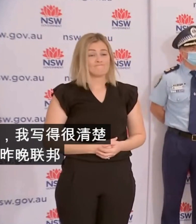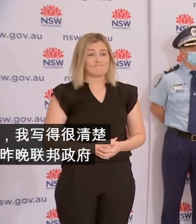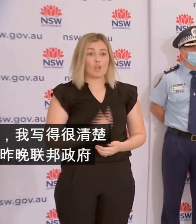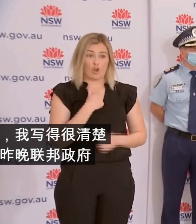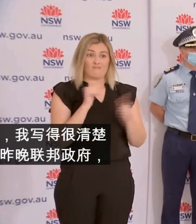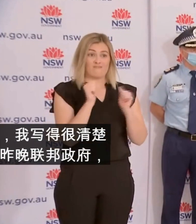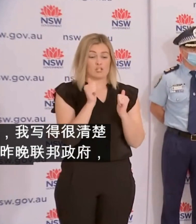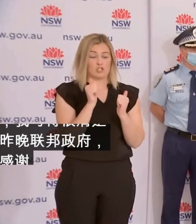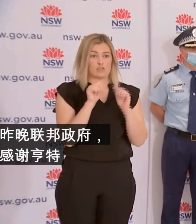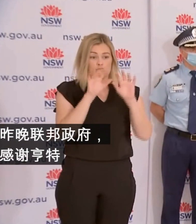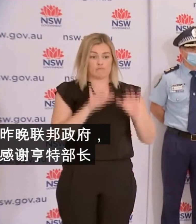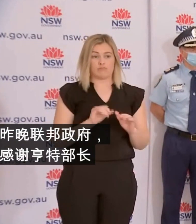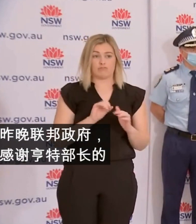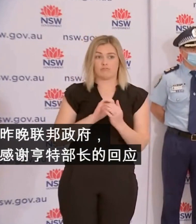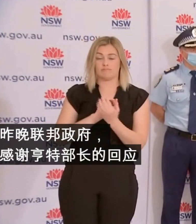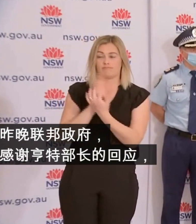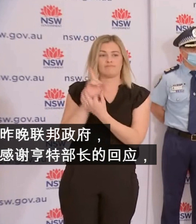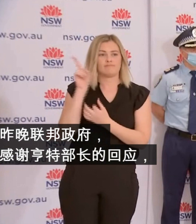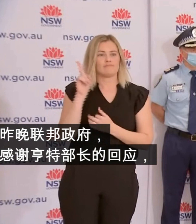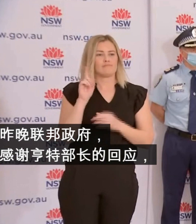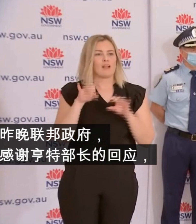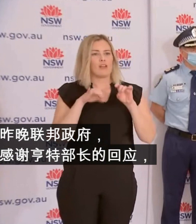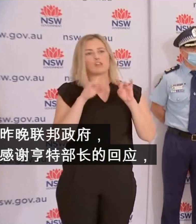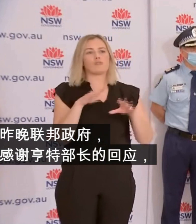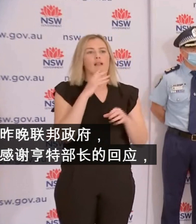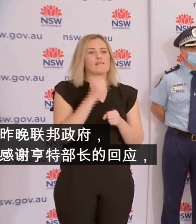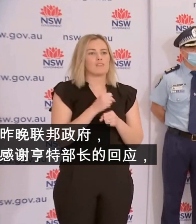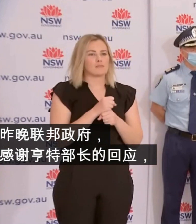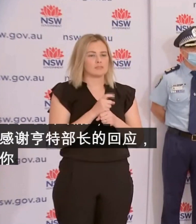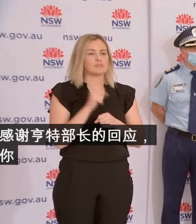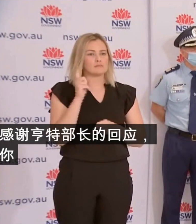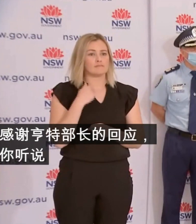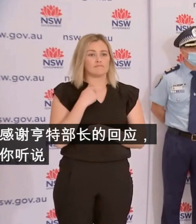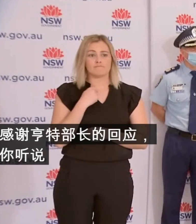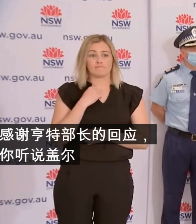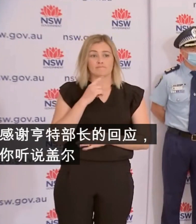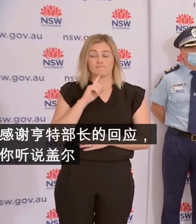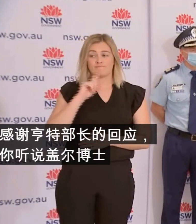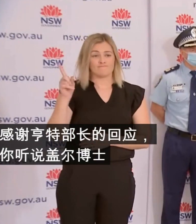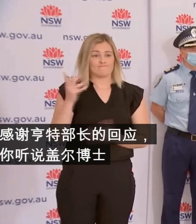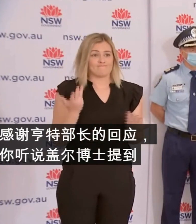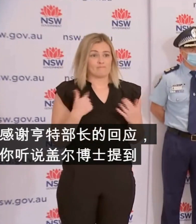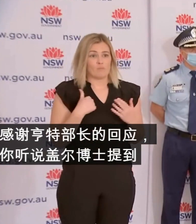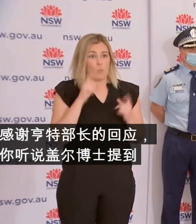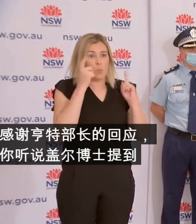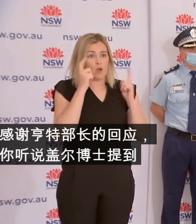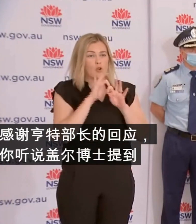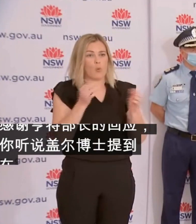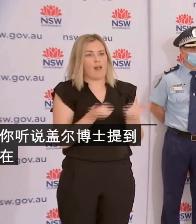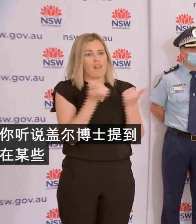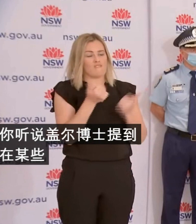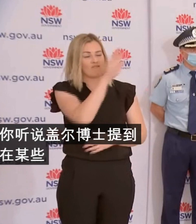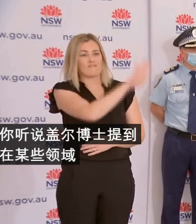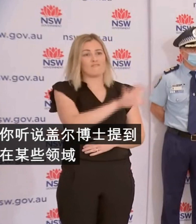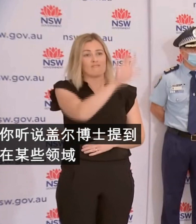government last night, and I thank Minister Hunt for responding. You heard Dr Gale refer to the fact that